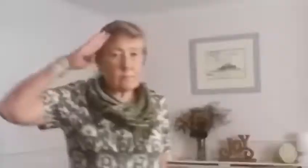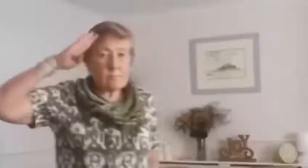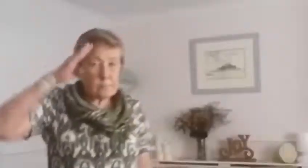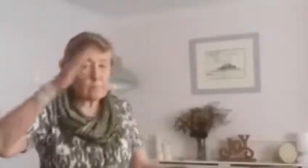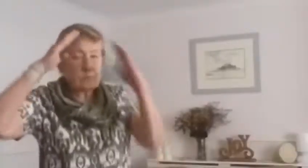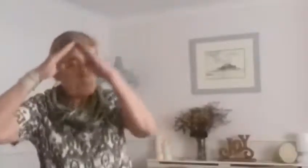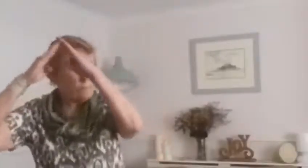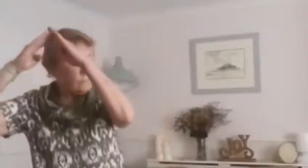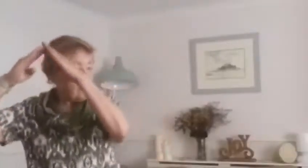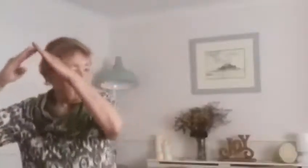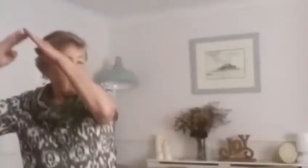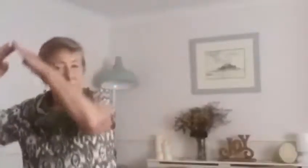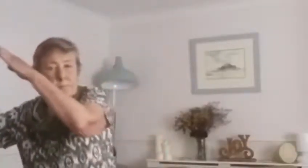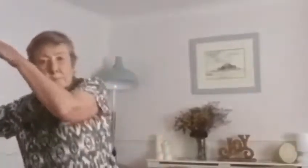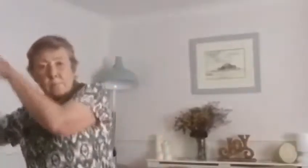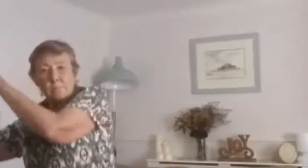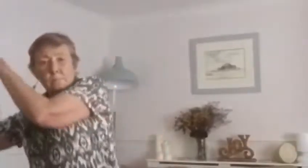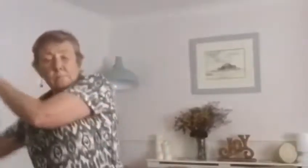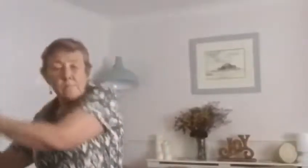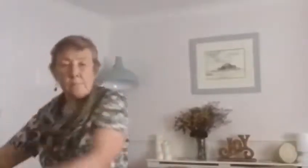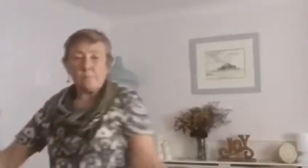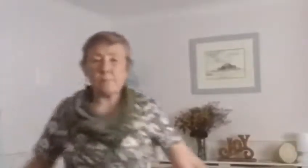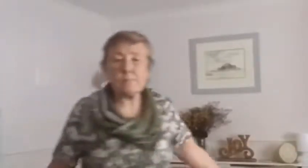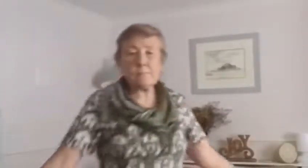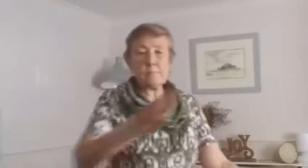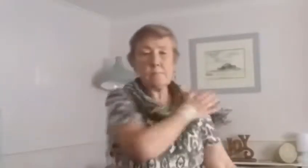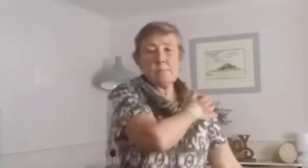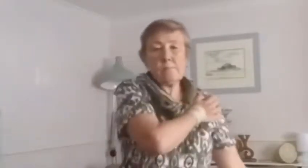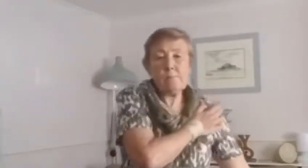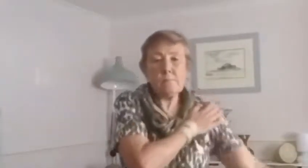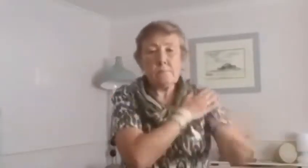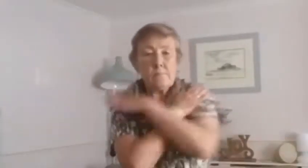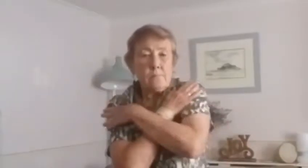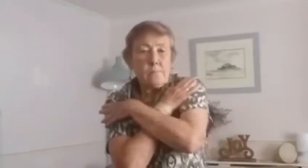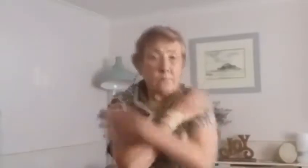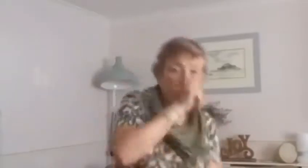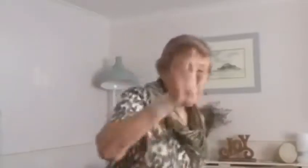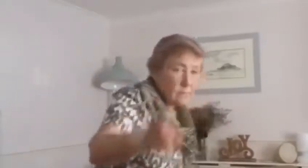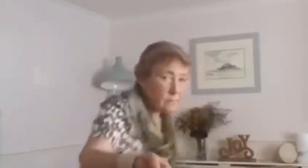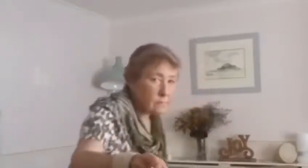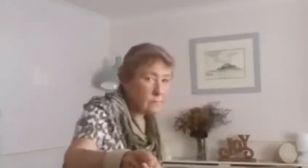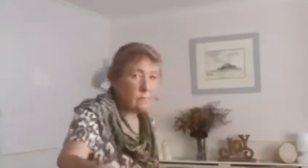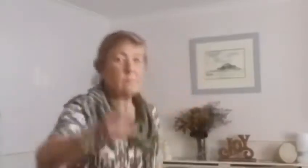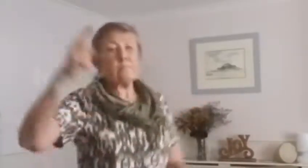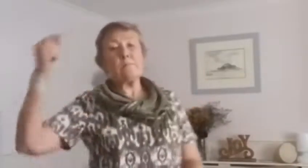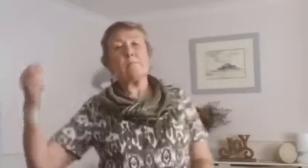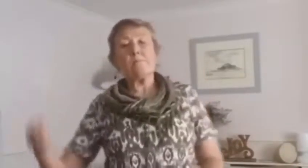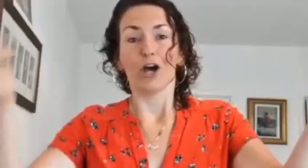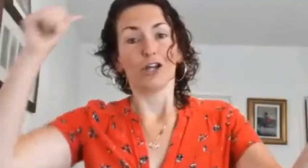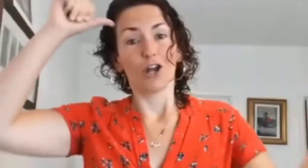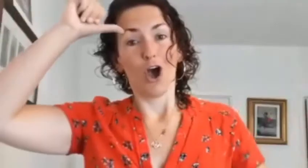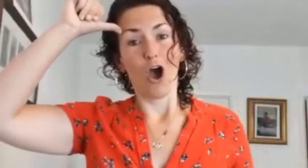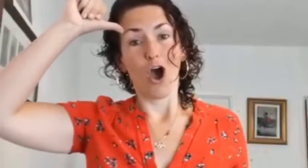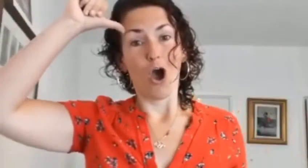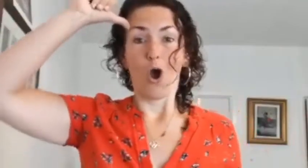king of the moving mountains Loves you more than you will ever know